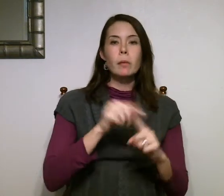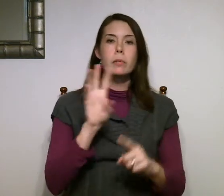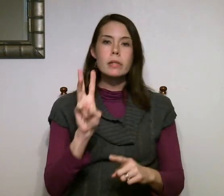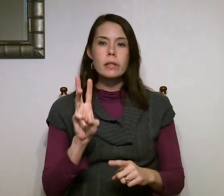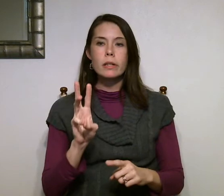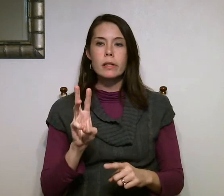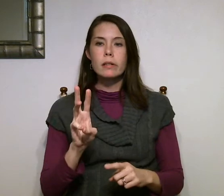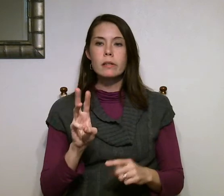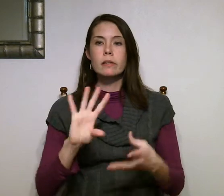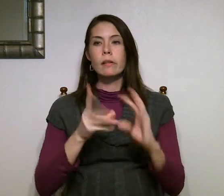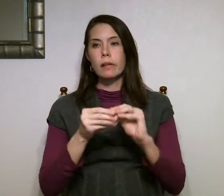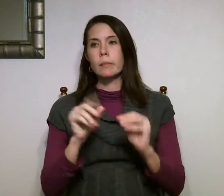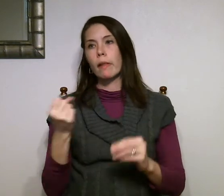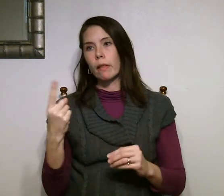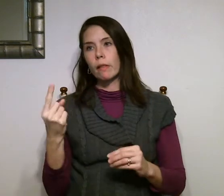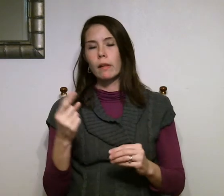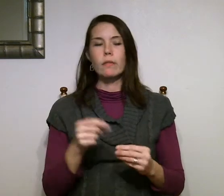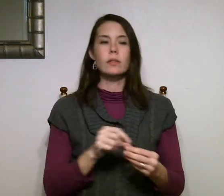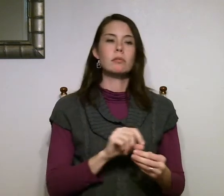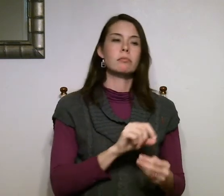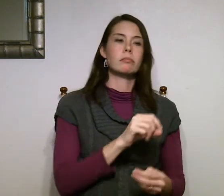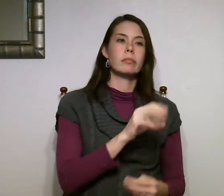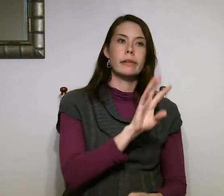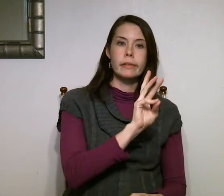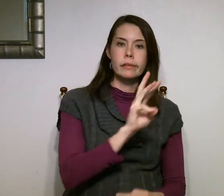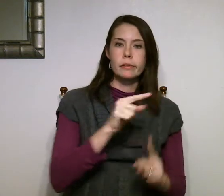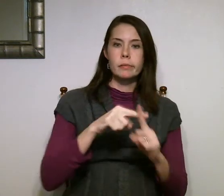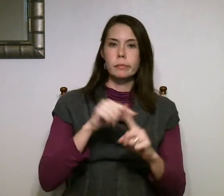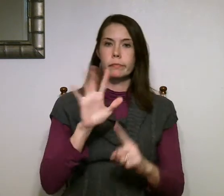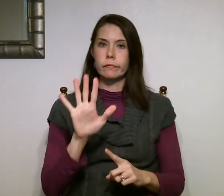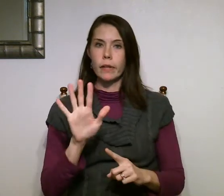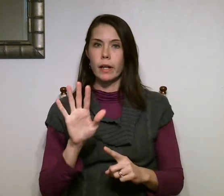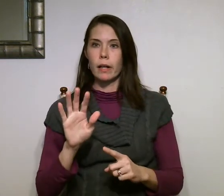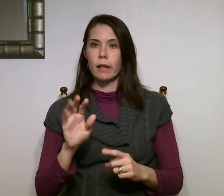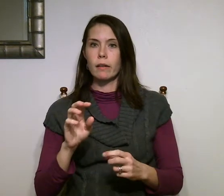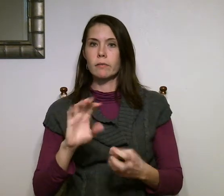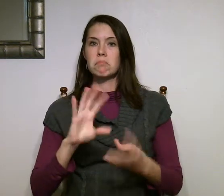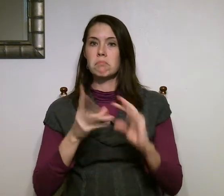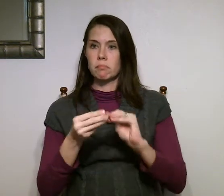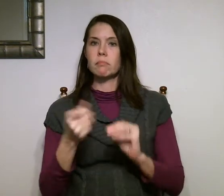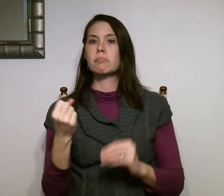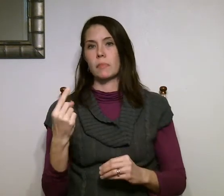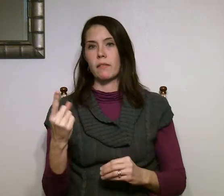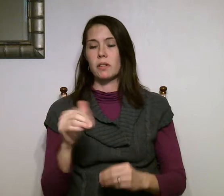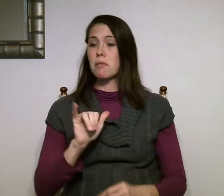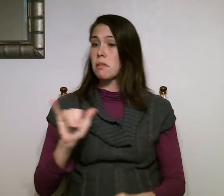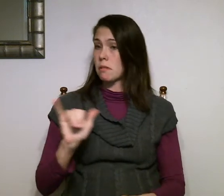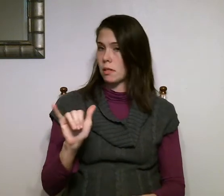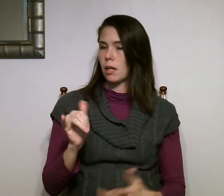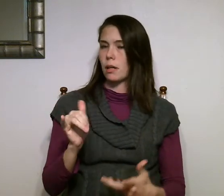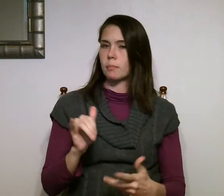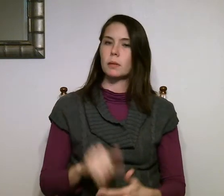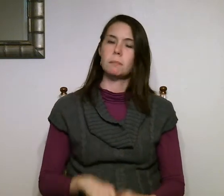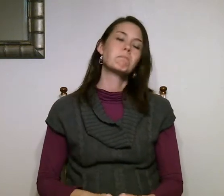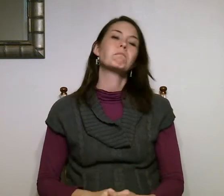6, I'm going to have 11. If I have 6 avocados and you gave me 5, I'm going to have 11 either way. Let's do a couple of, since this number line is so